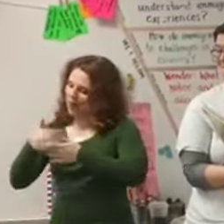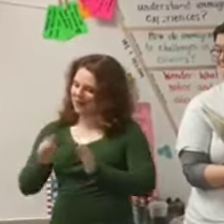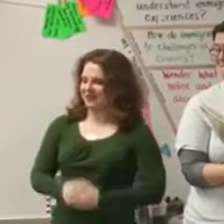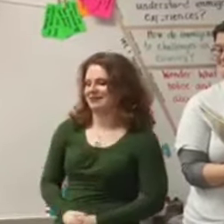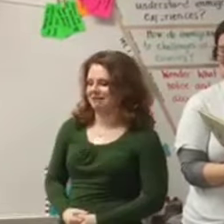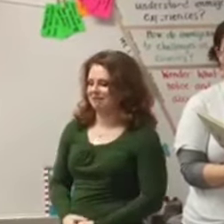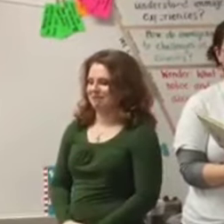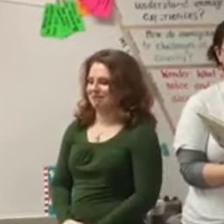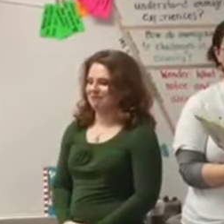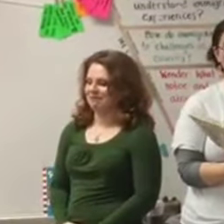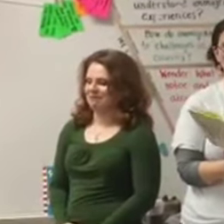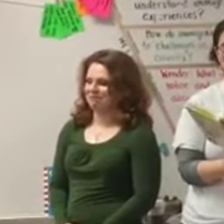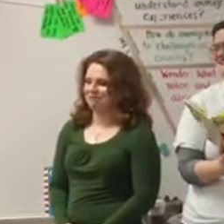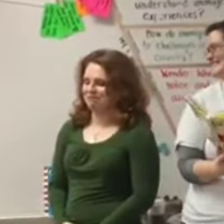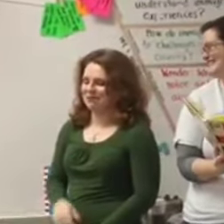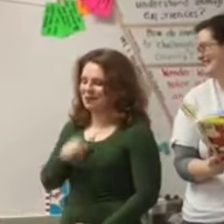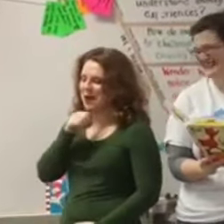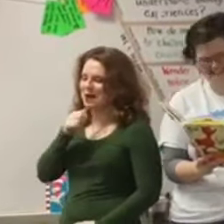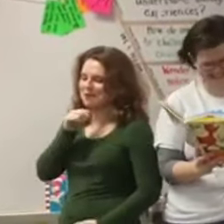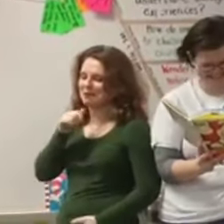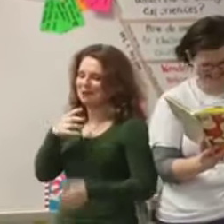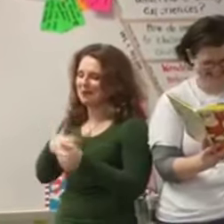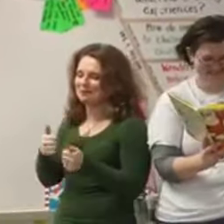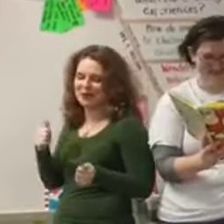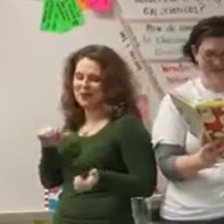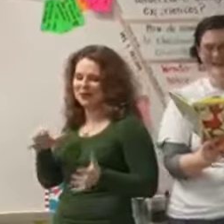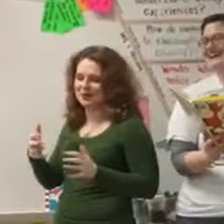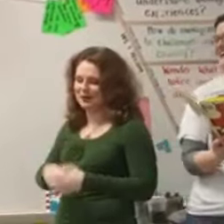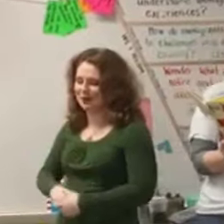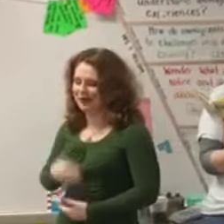box. Good job, Miss Madison.